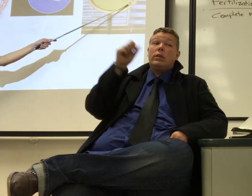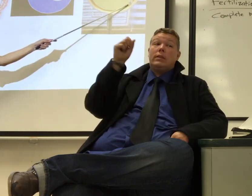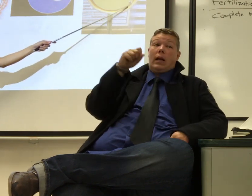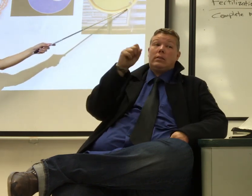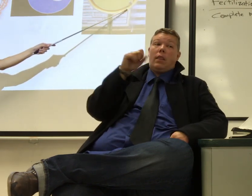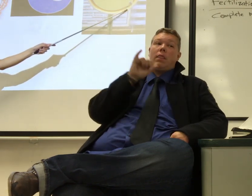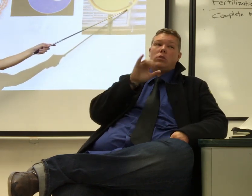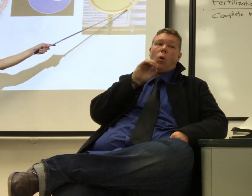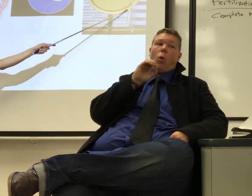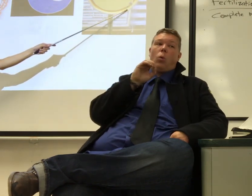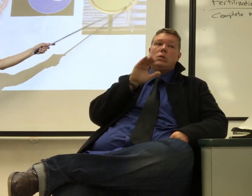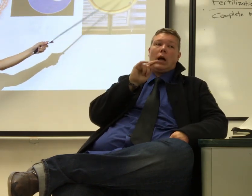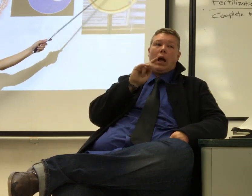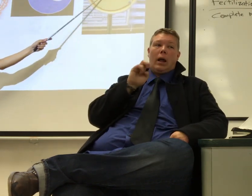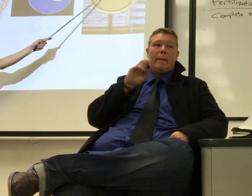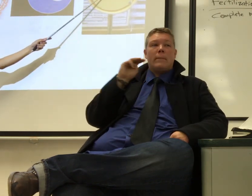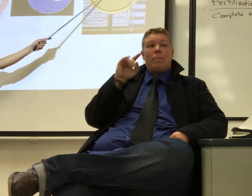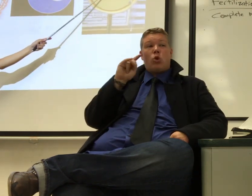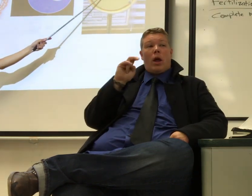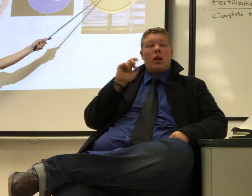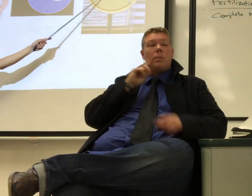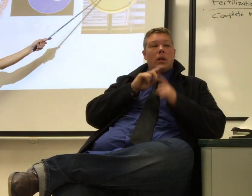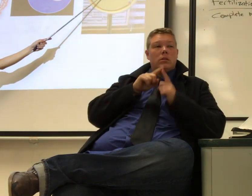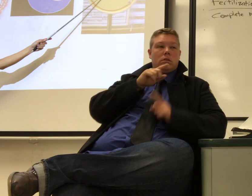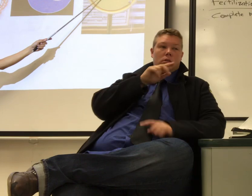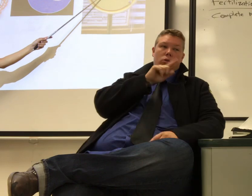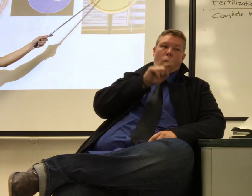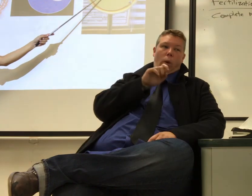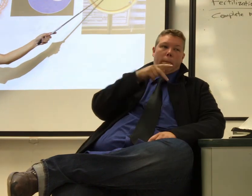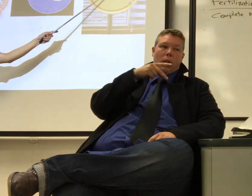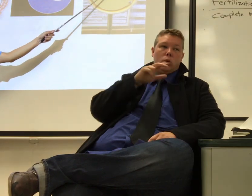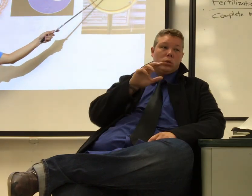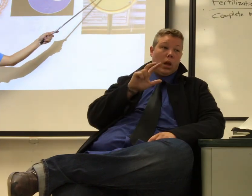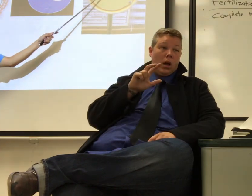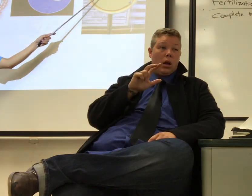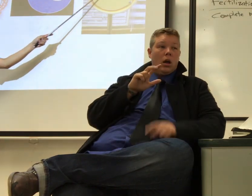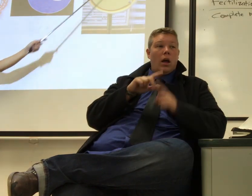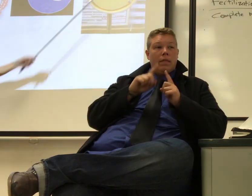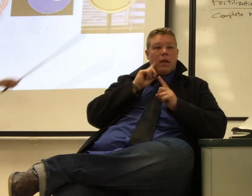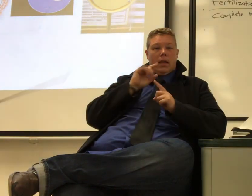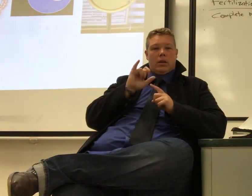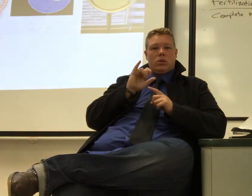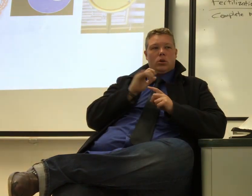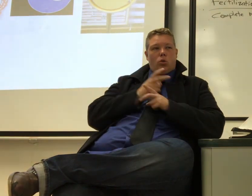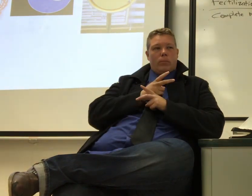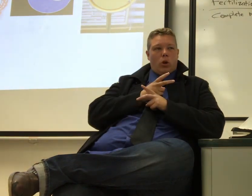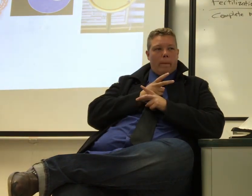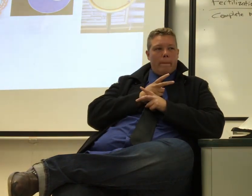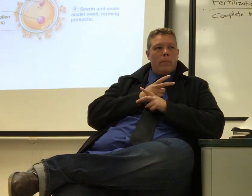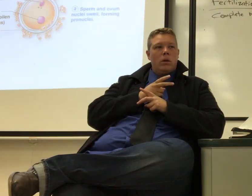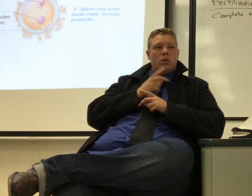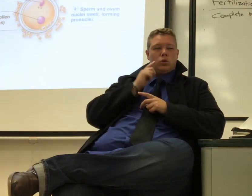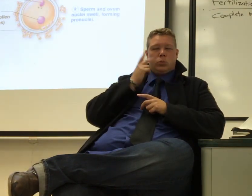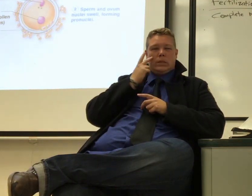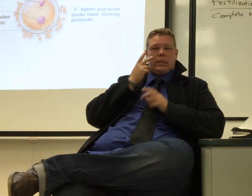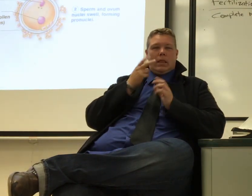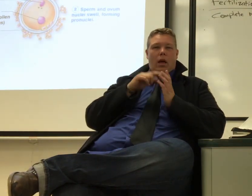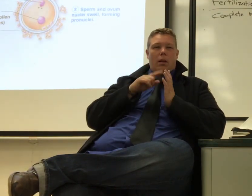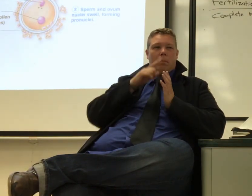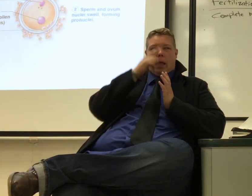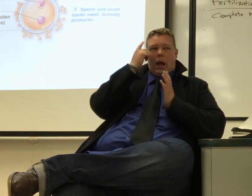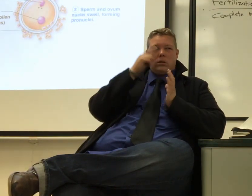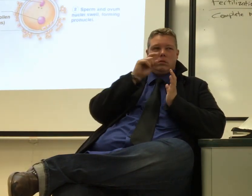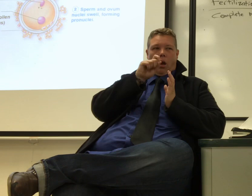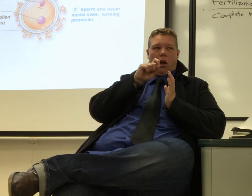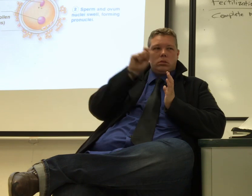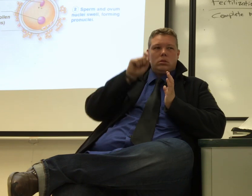That's the oocyte membrane, that's zona pellucida. There's the ovum. Okay, they show the chromosomes and these little black dots there. Let's move on. Here I